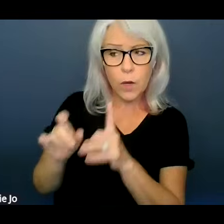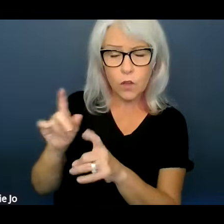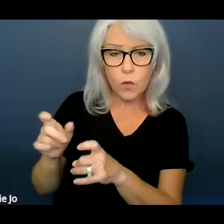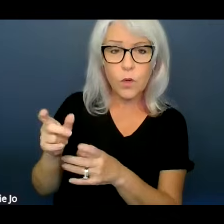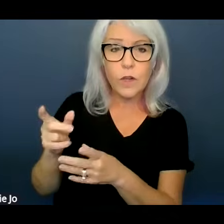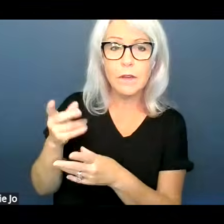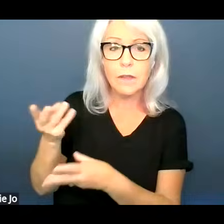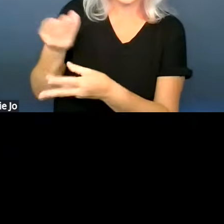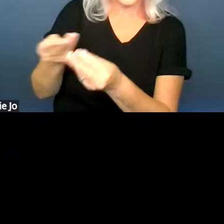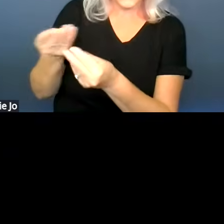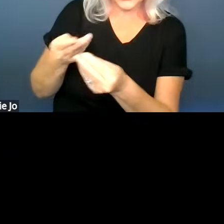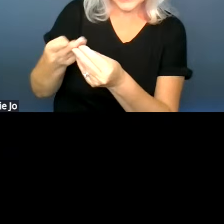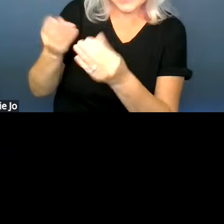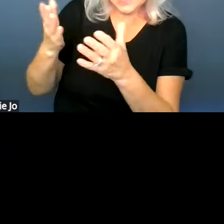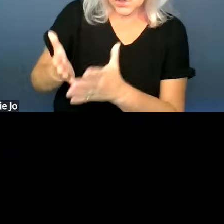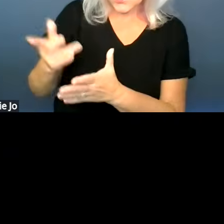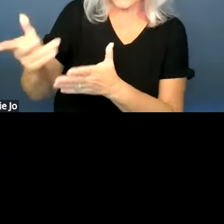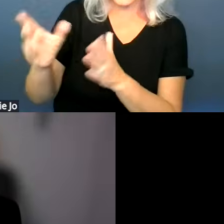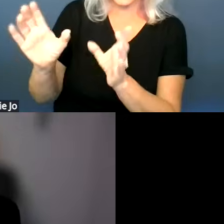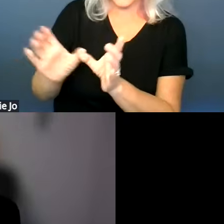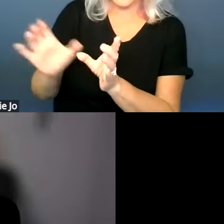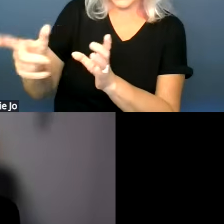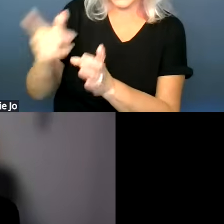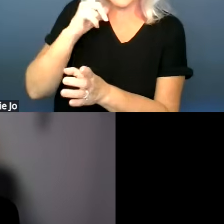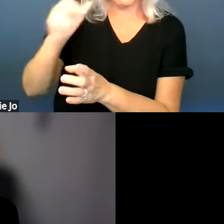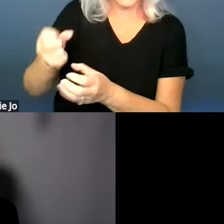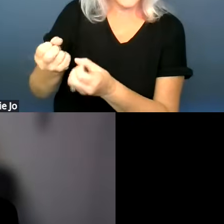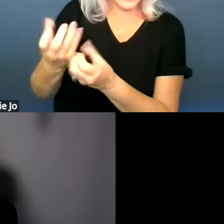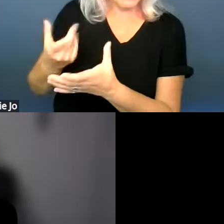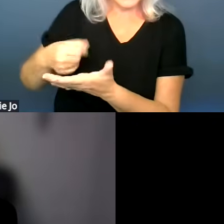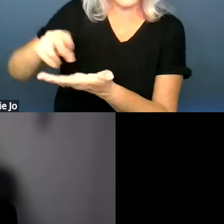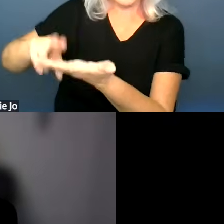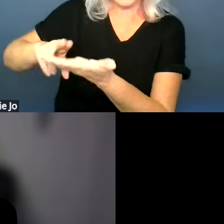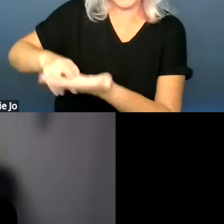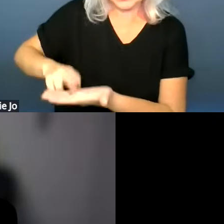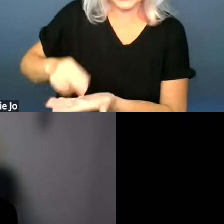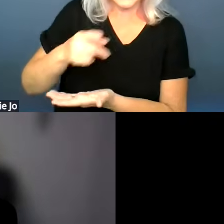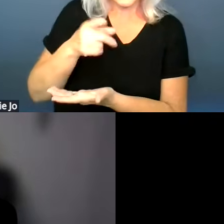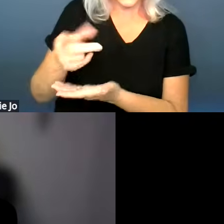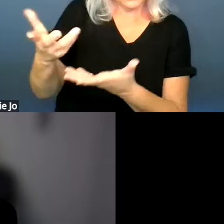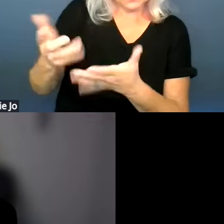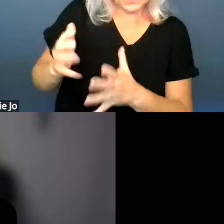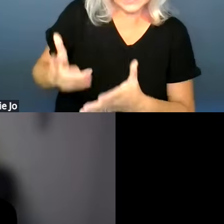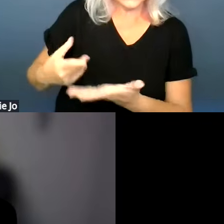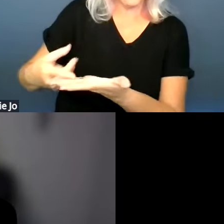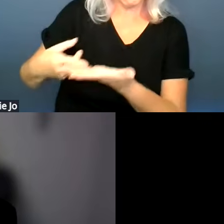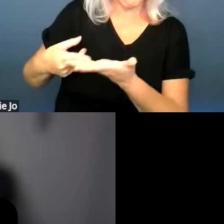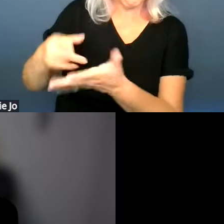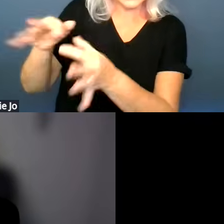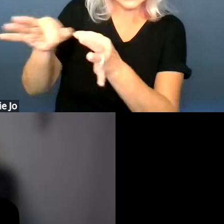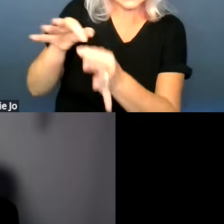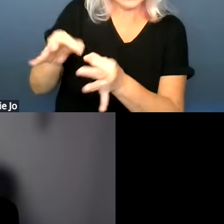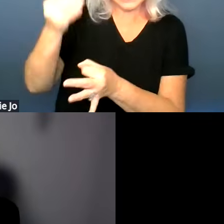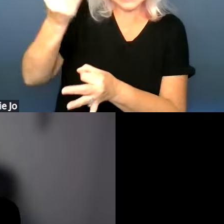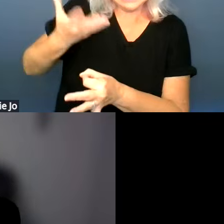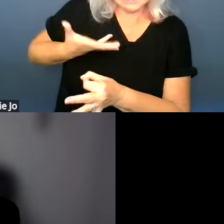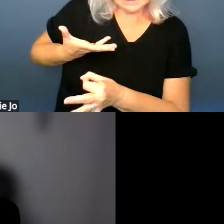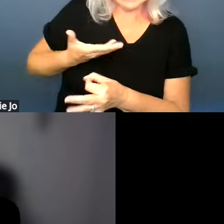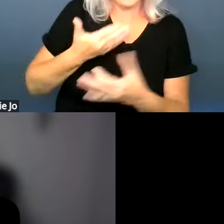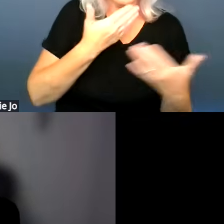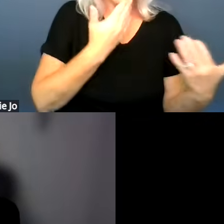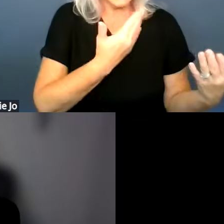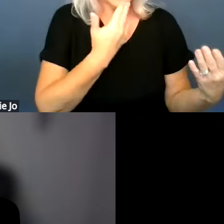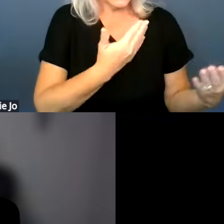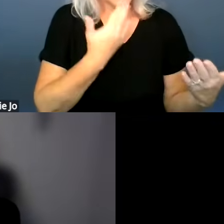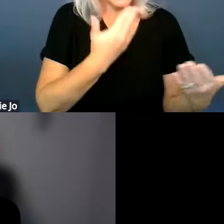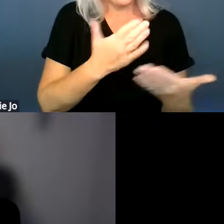circulator certificate on a number of petitions. Correct. And you have discussed that with us. Yeah, yes. Okay, thank you. Thank you for your